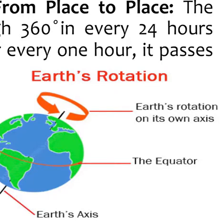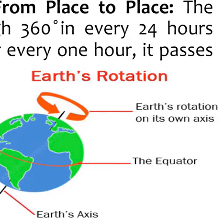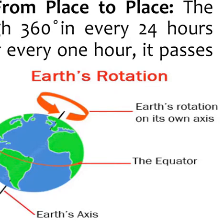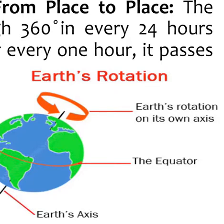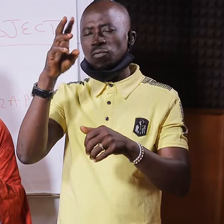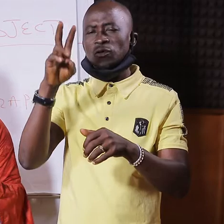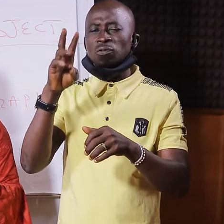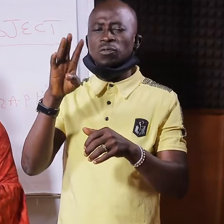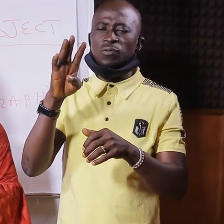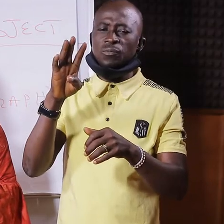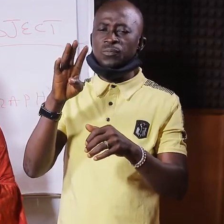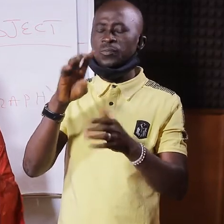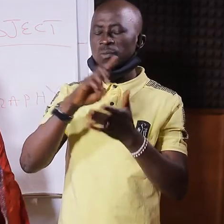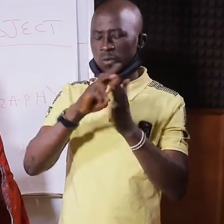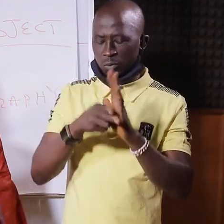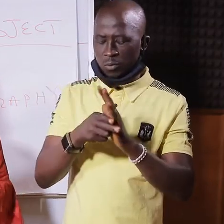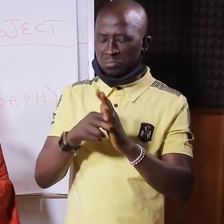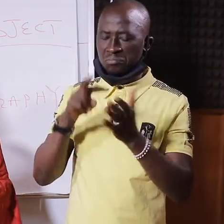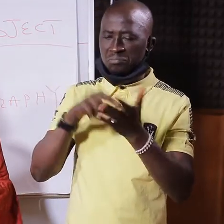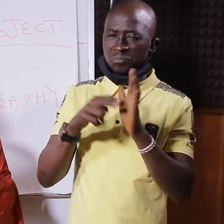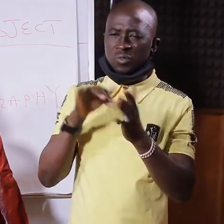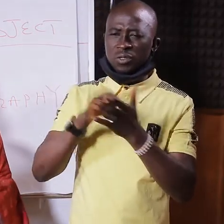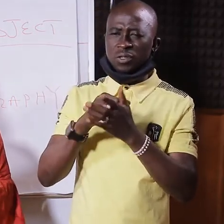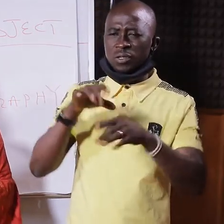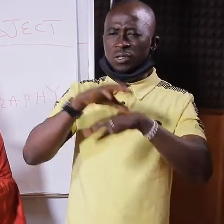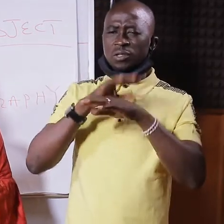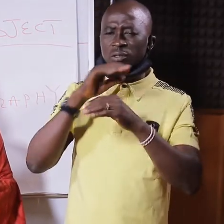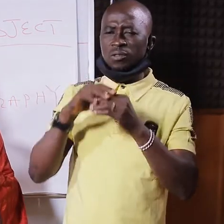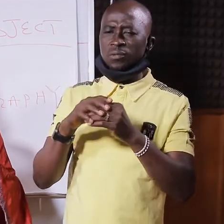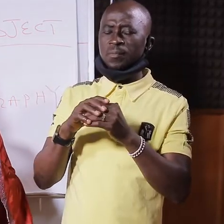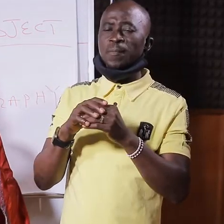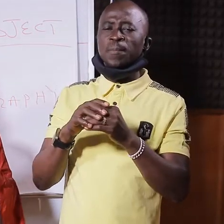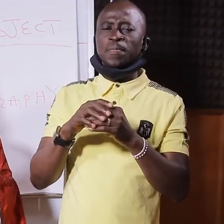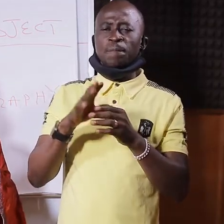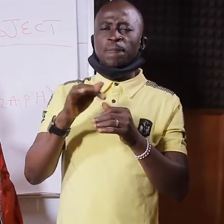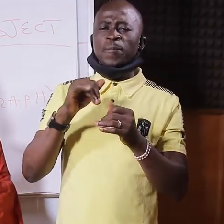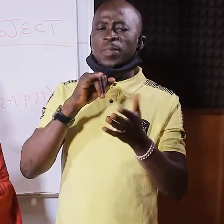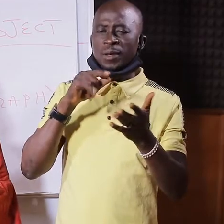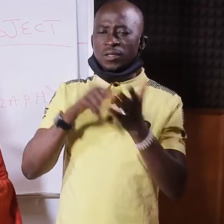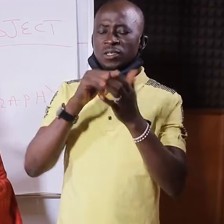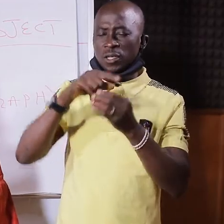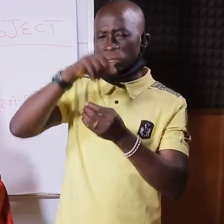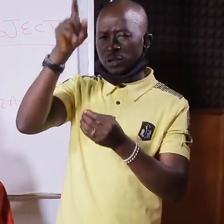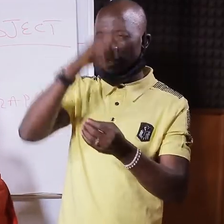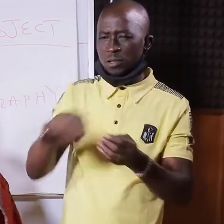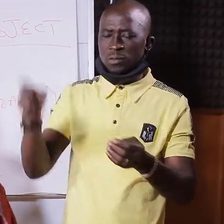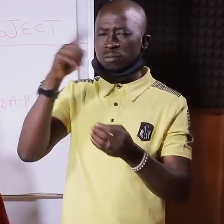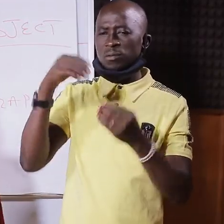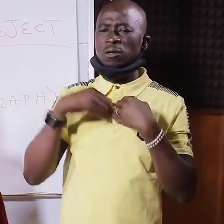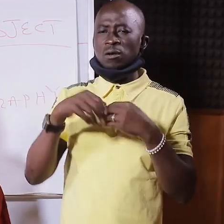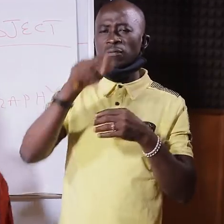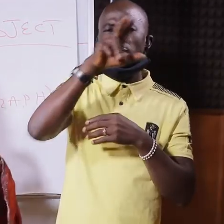24 hours. What this means is that we have said that the Earth is a droid. Now we know that the droid, which is like a circle, has an angle of